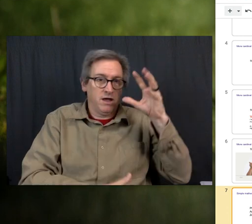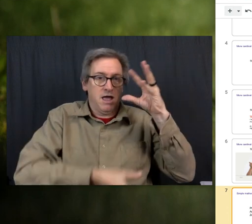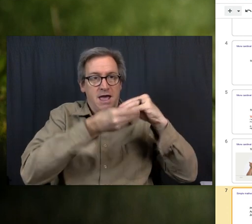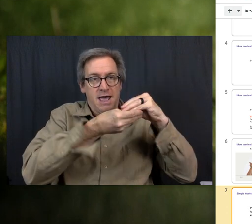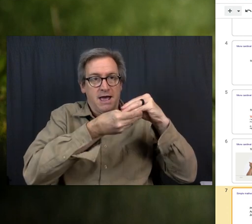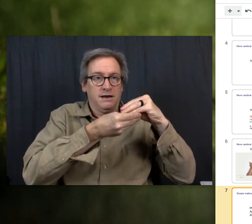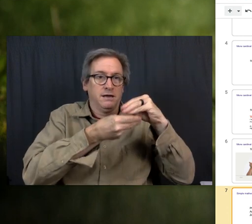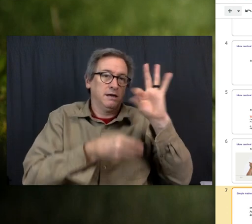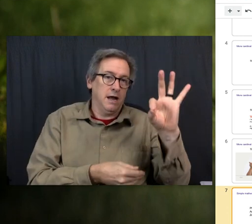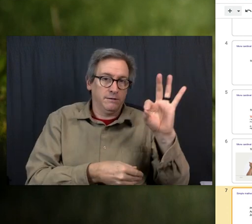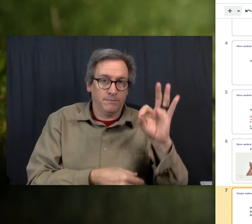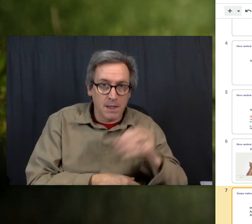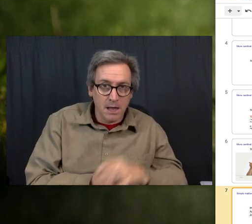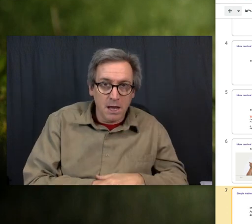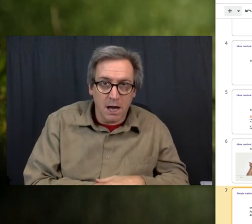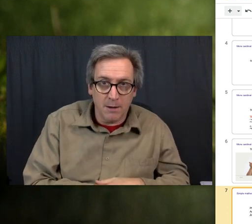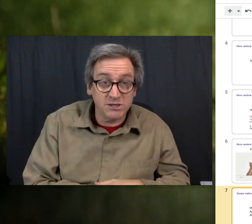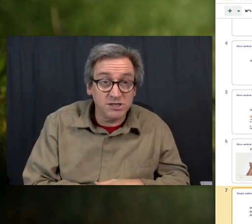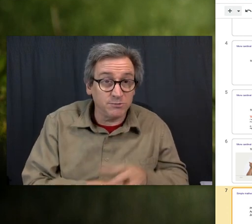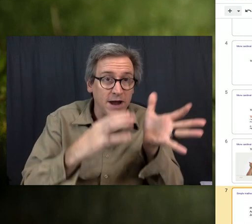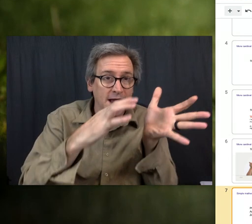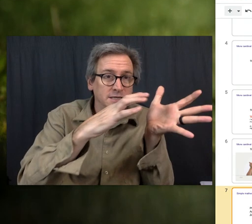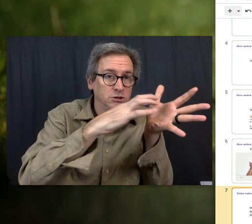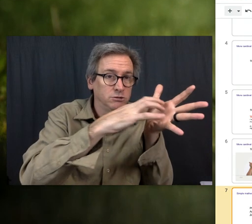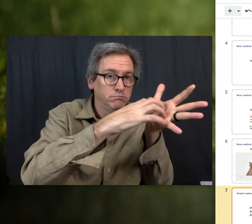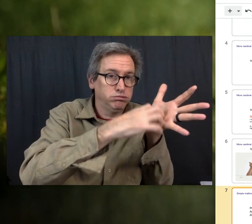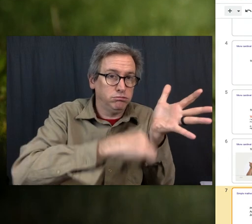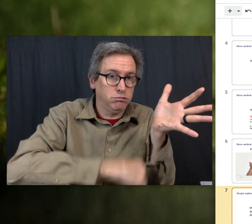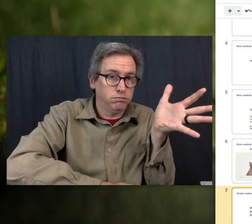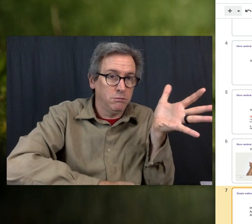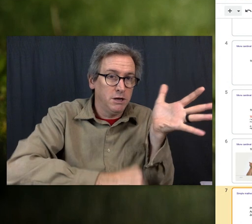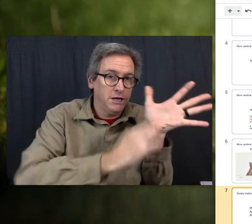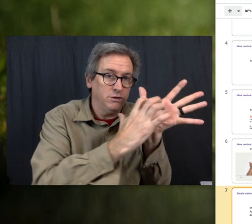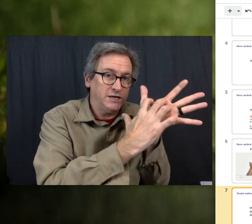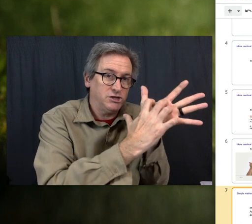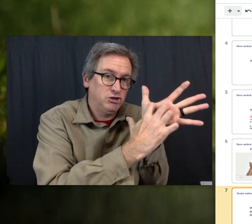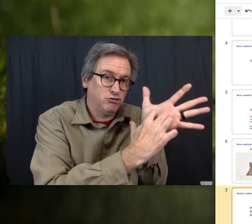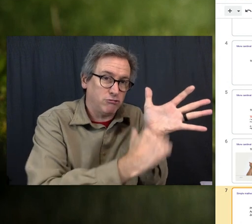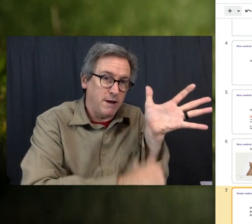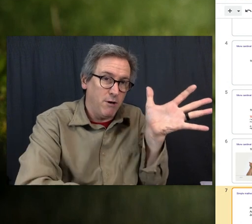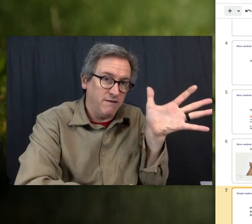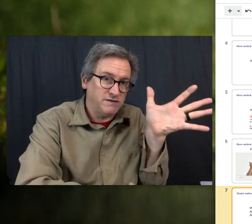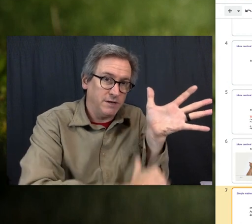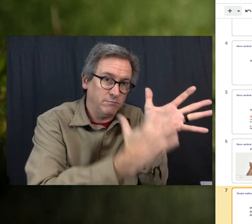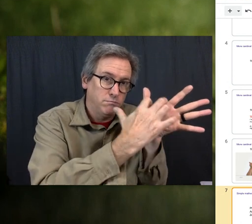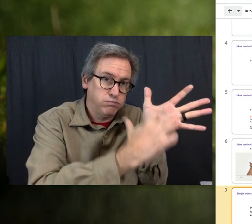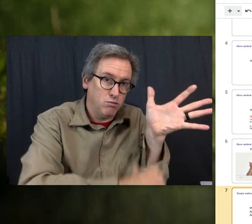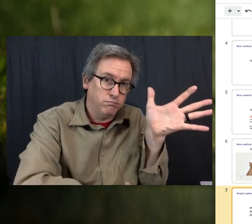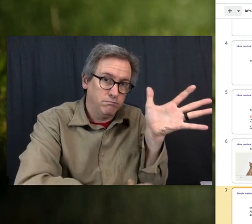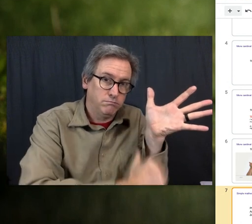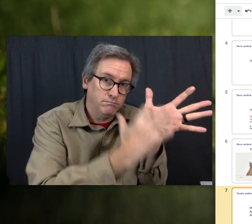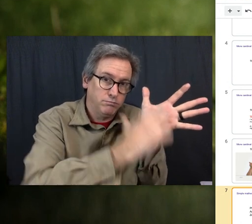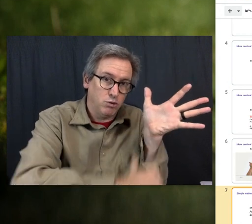5, add 9. Subtract, you like scrape off something.